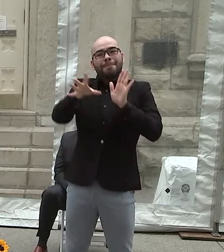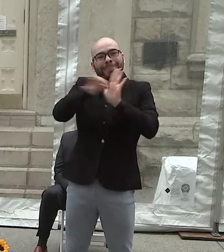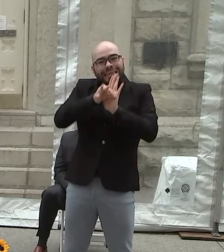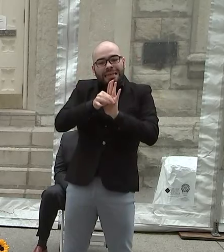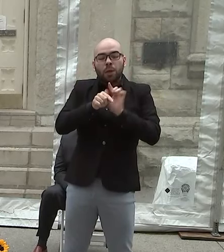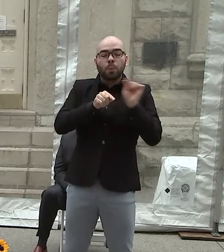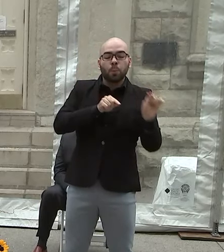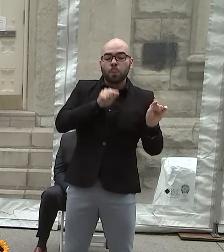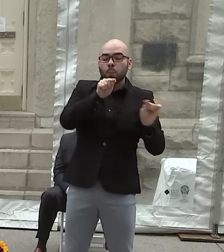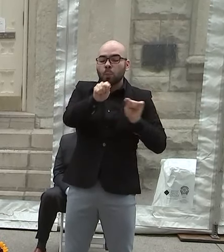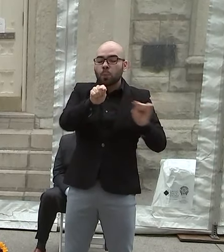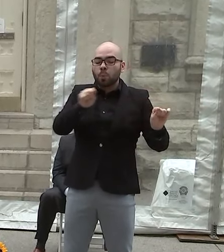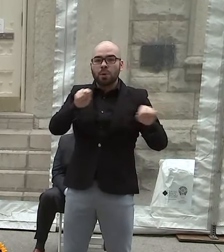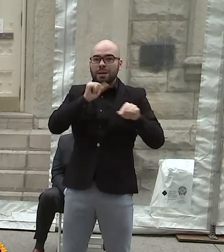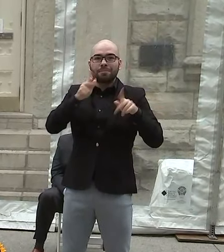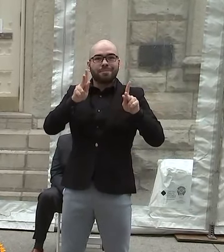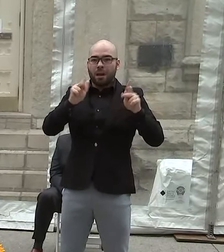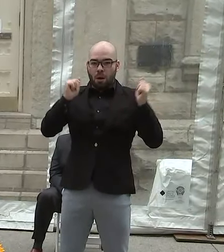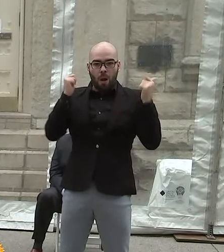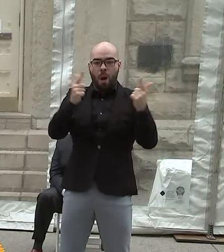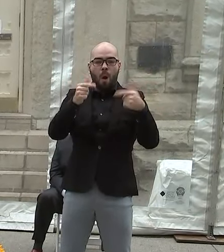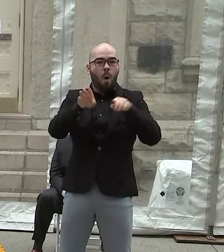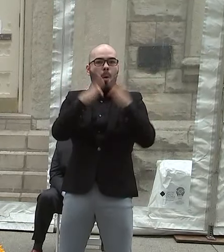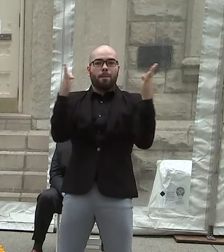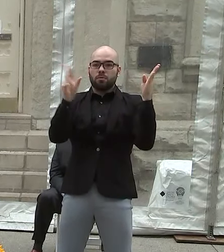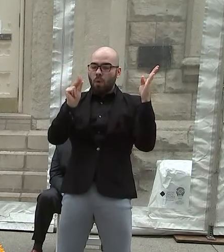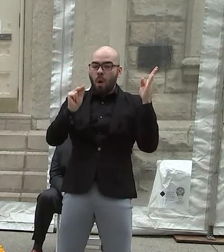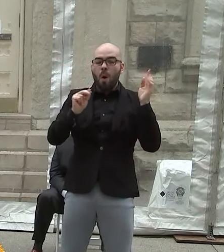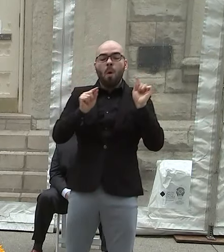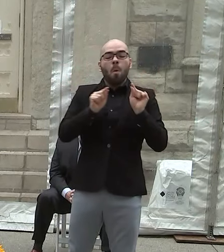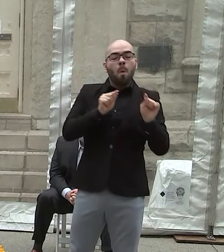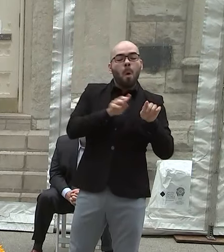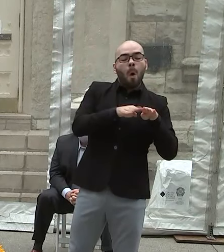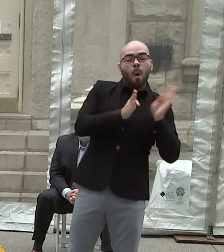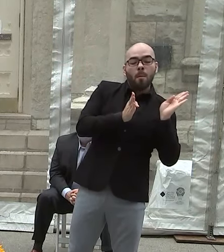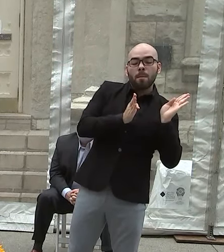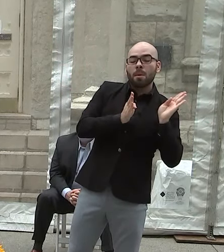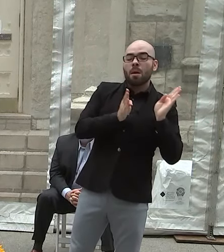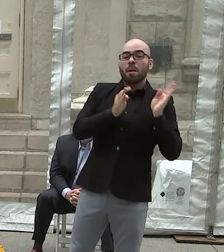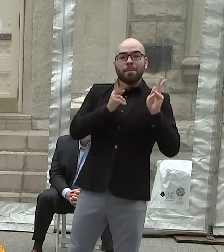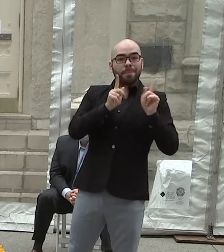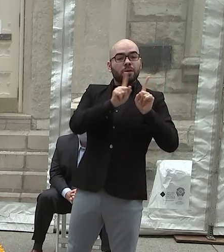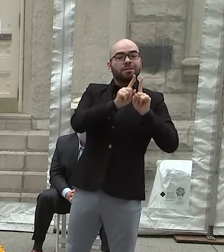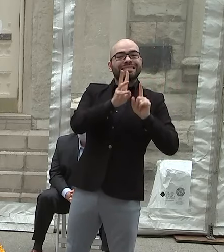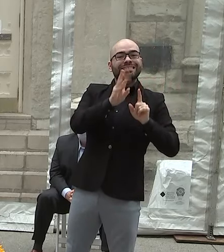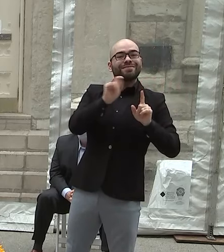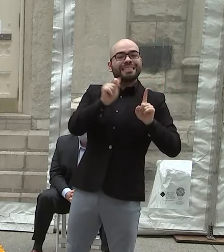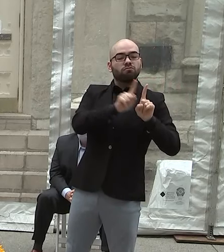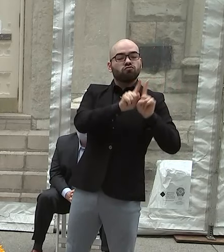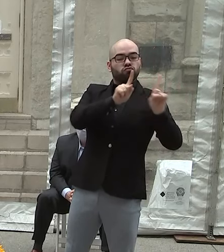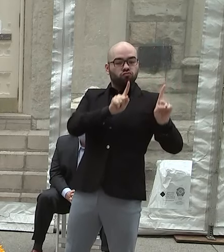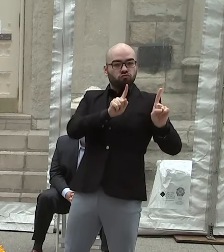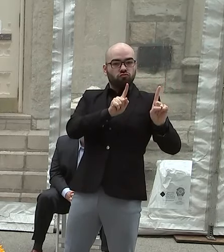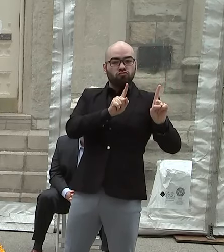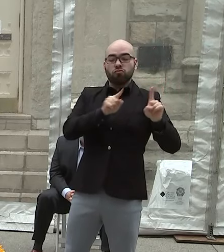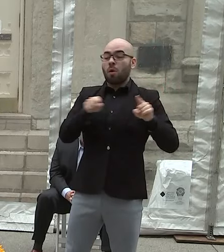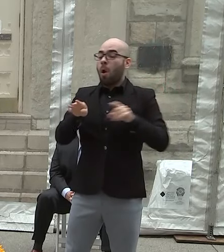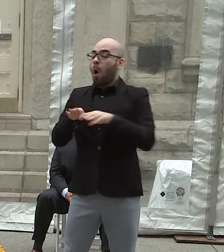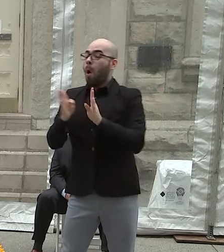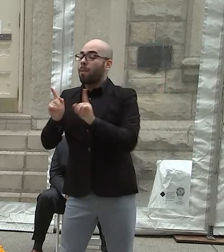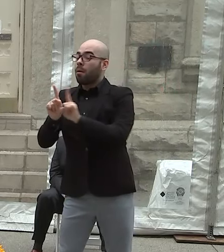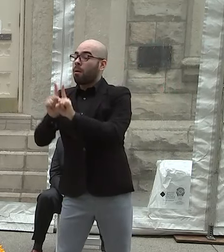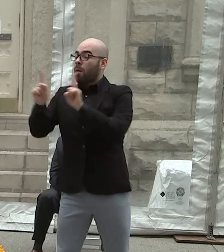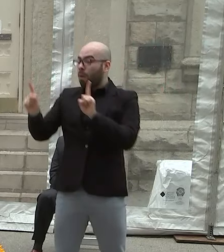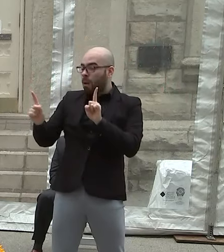how well people continue to social distance as you open, you see really different results in that. And so we